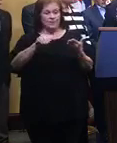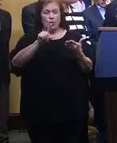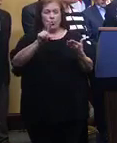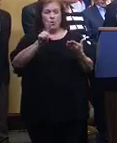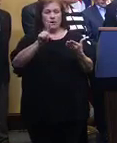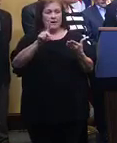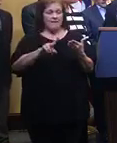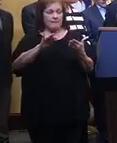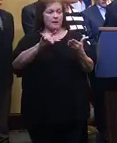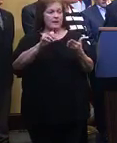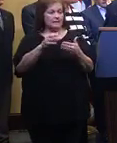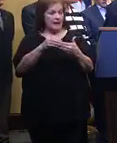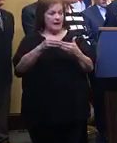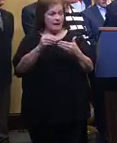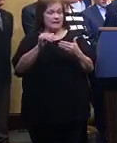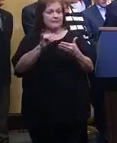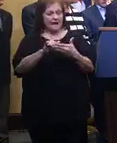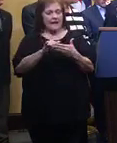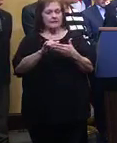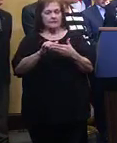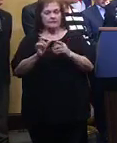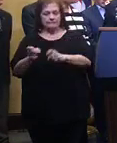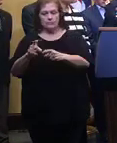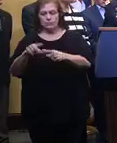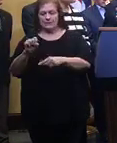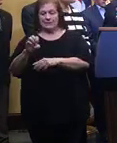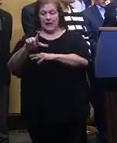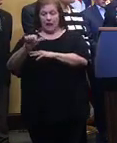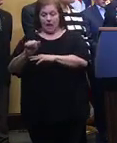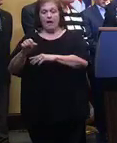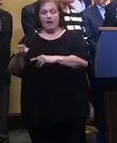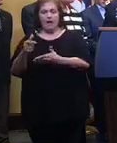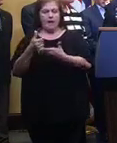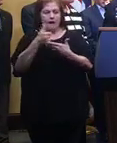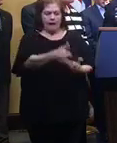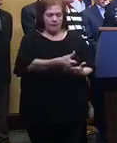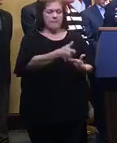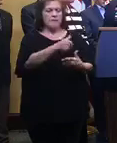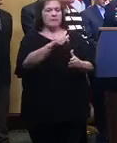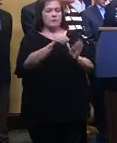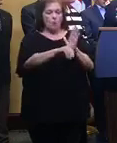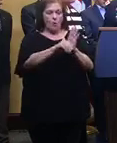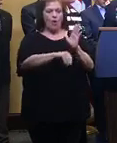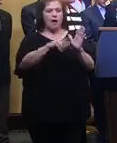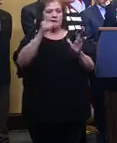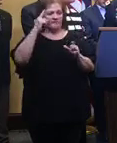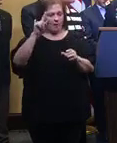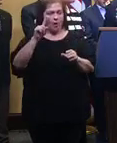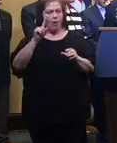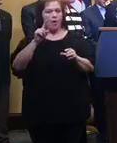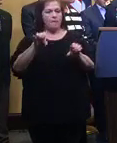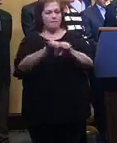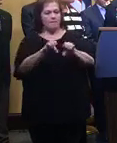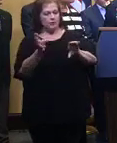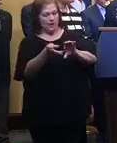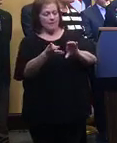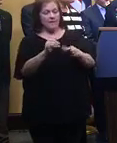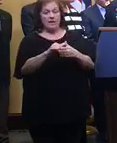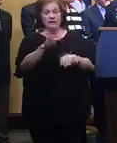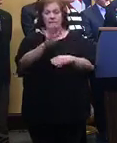billion is going towards SEALA to assist with New Orleans internal drainage. And that's very unique. There's 43